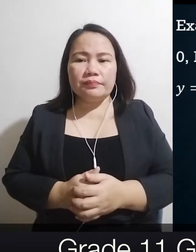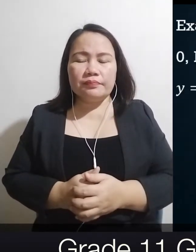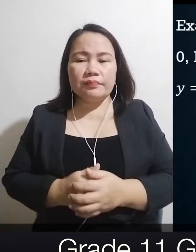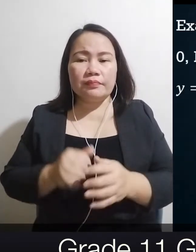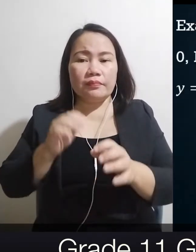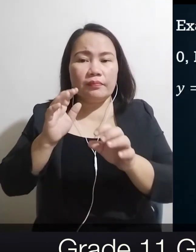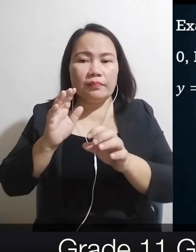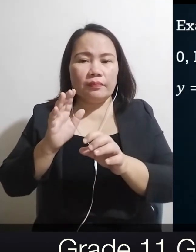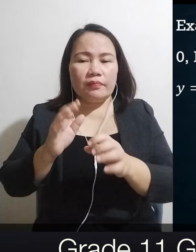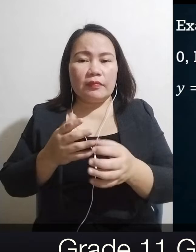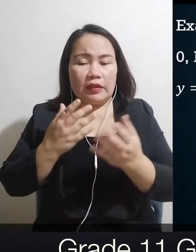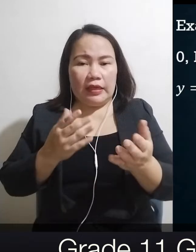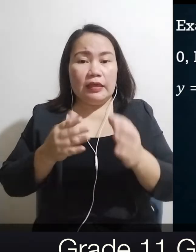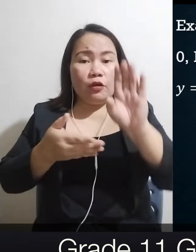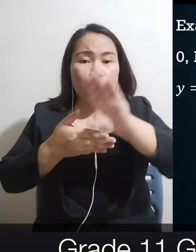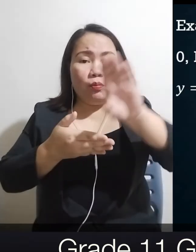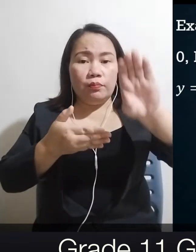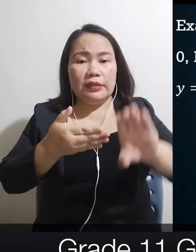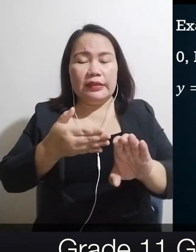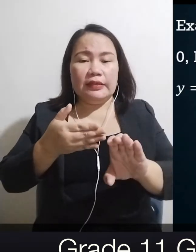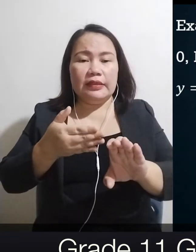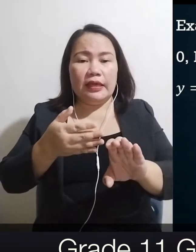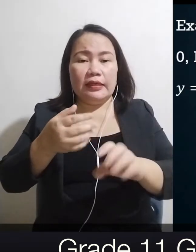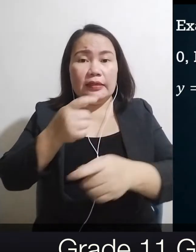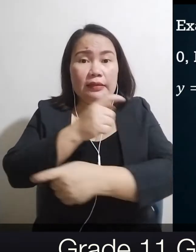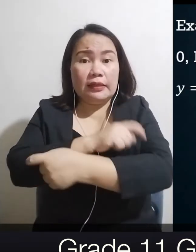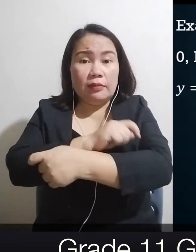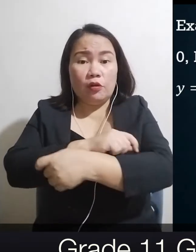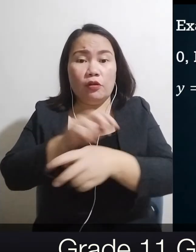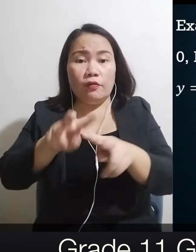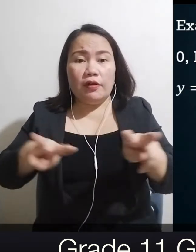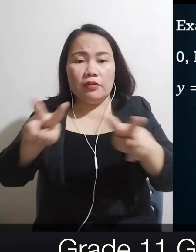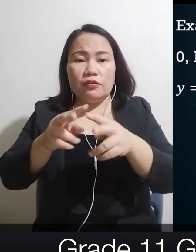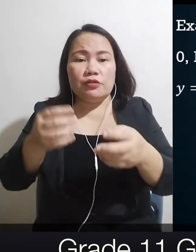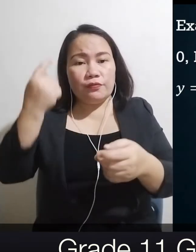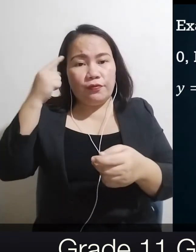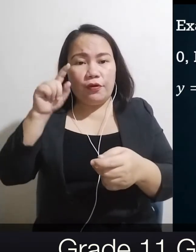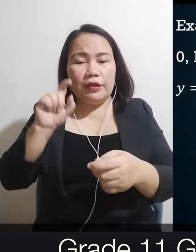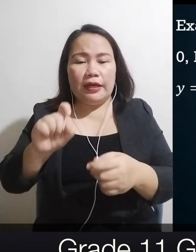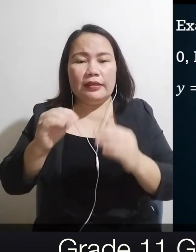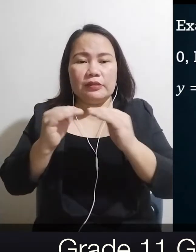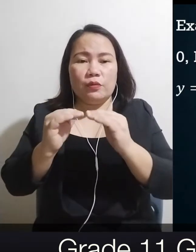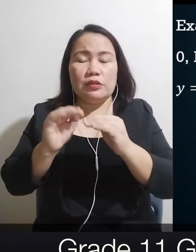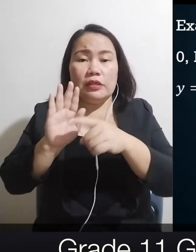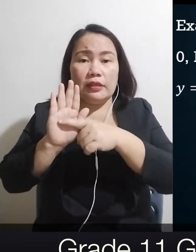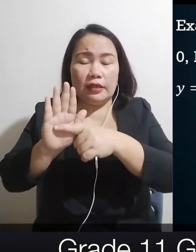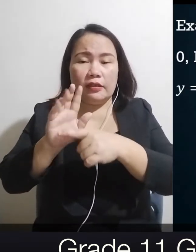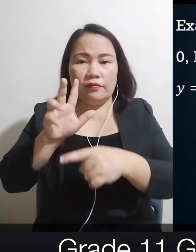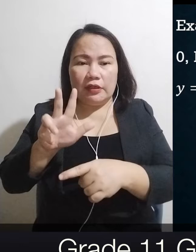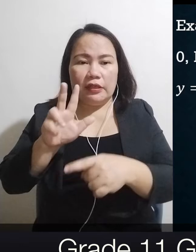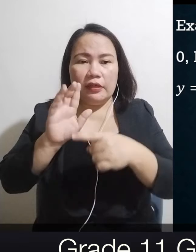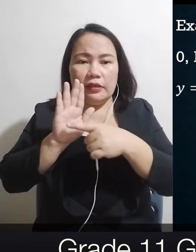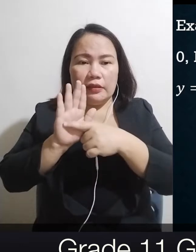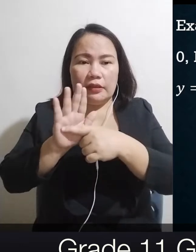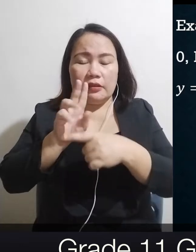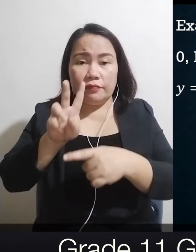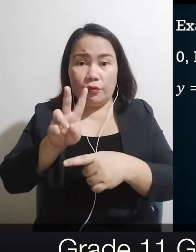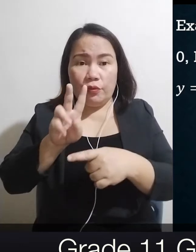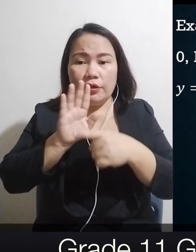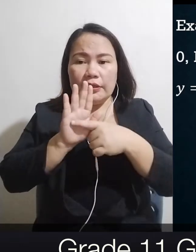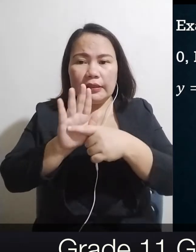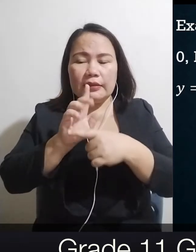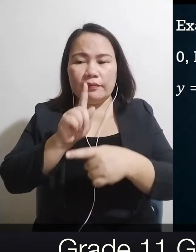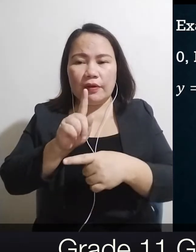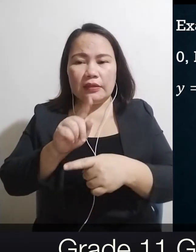Okay, complete a table of values for x is equal to negative 3, negative 2, negative 1, 0, 1, 2,